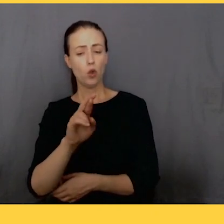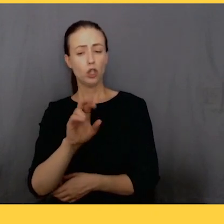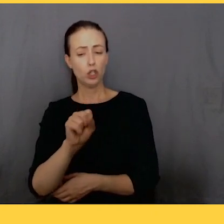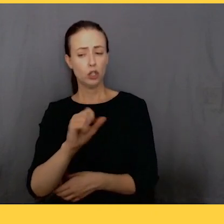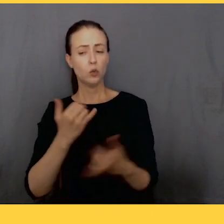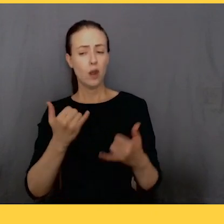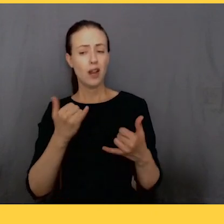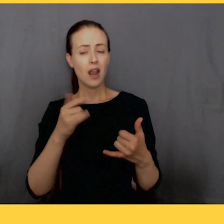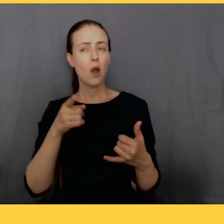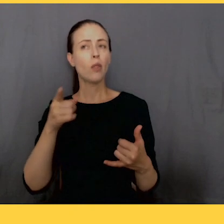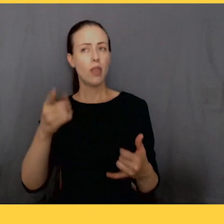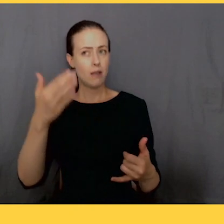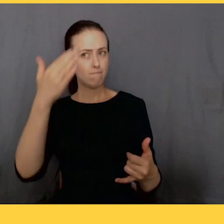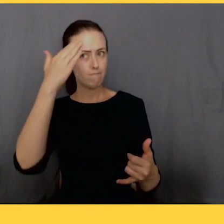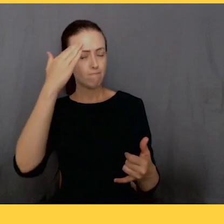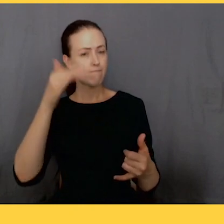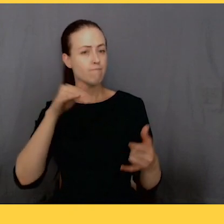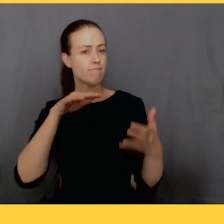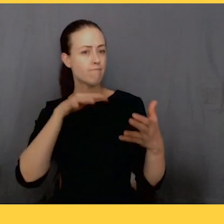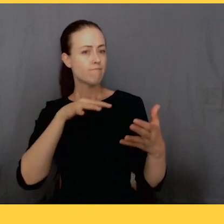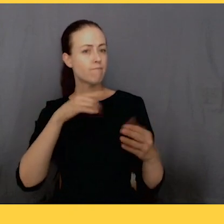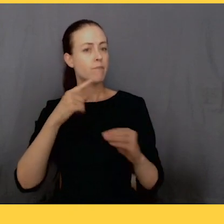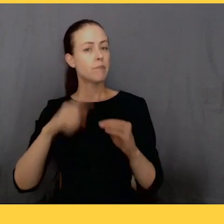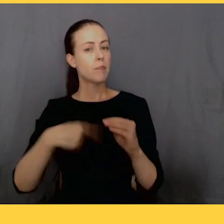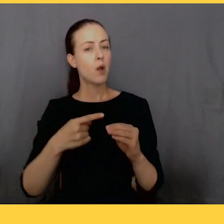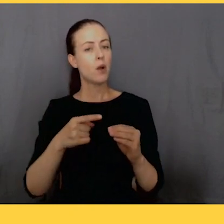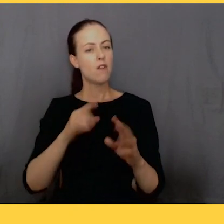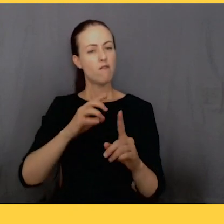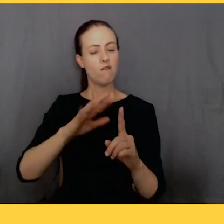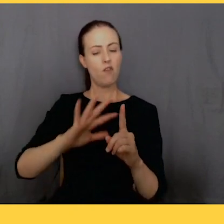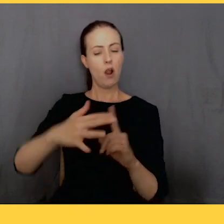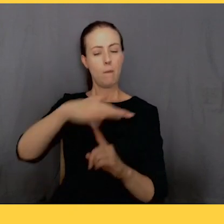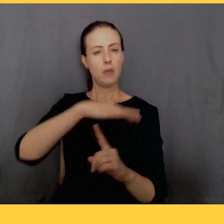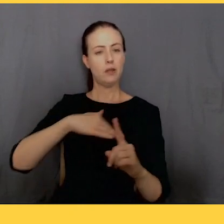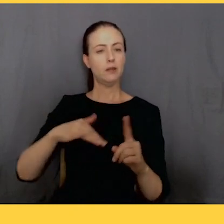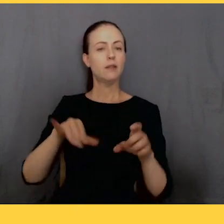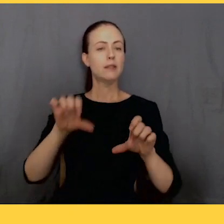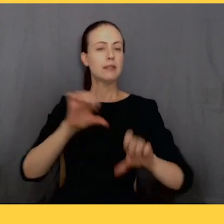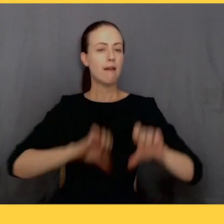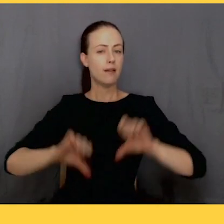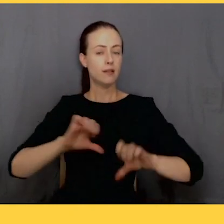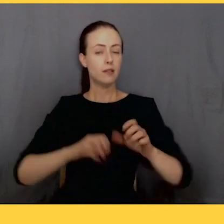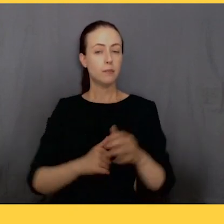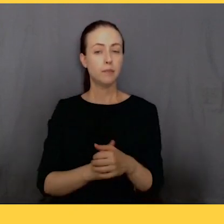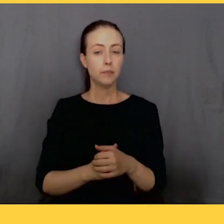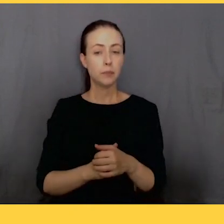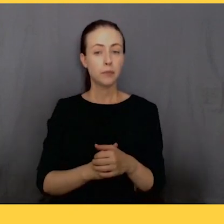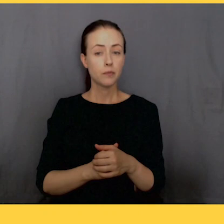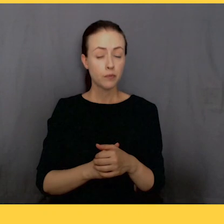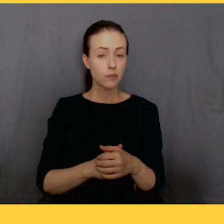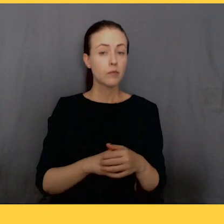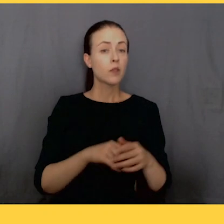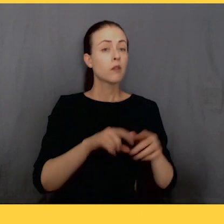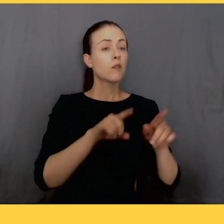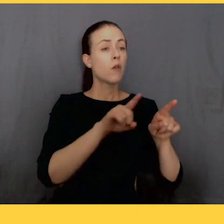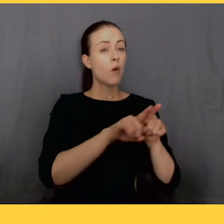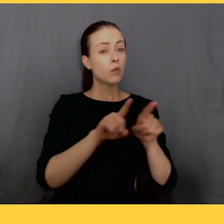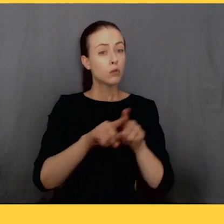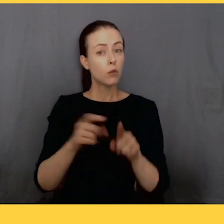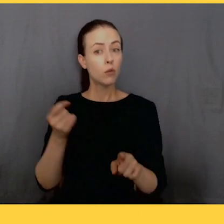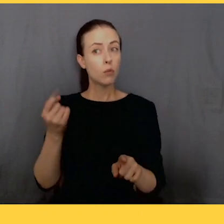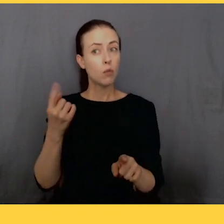reduction to address the climate change is another critical societal challenge of our